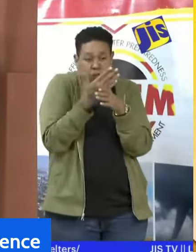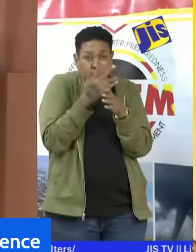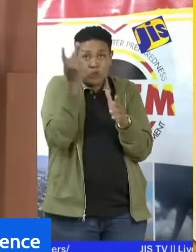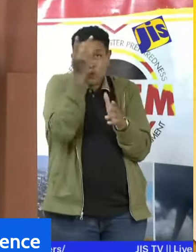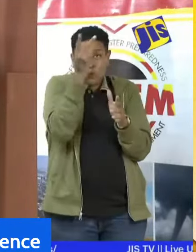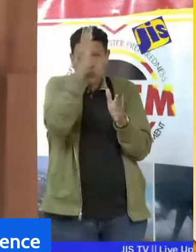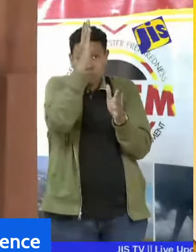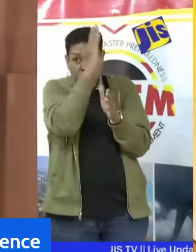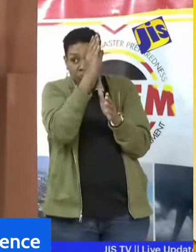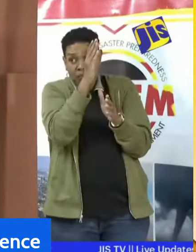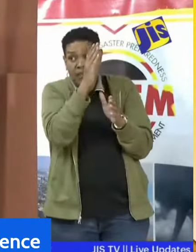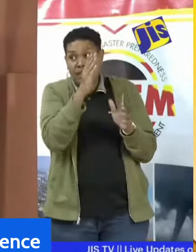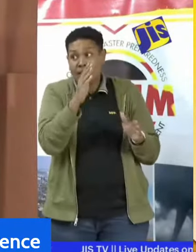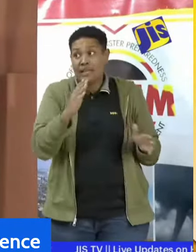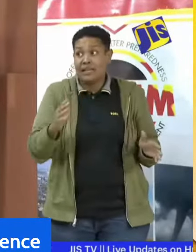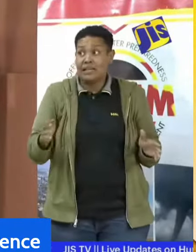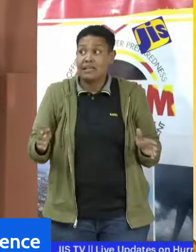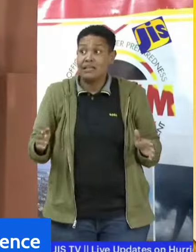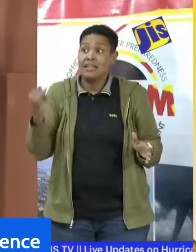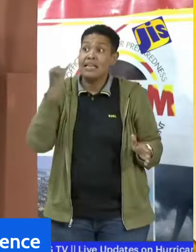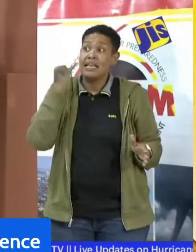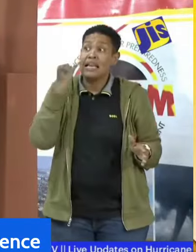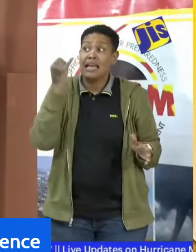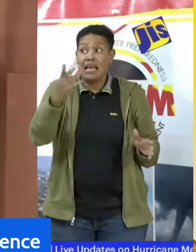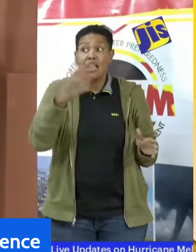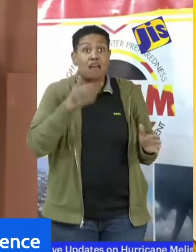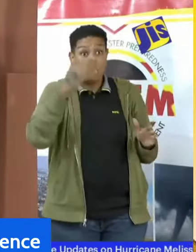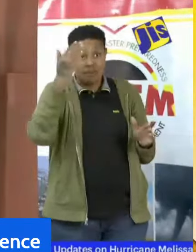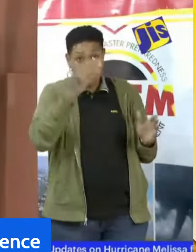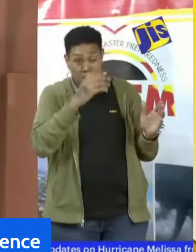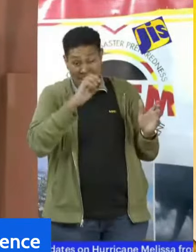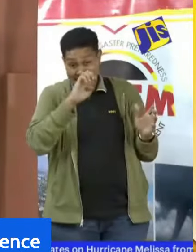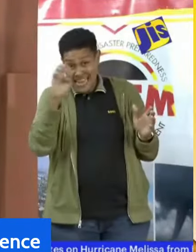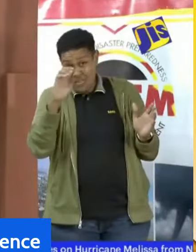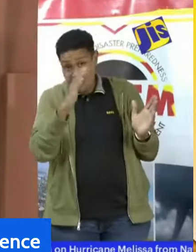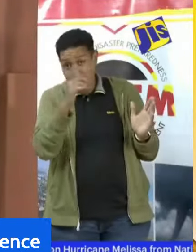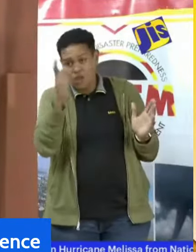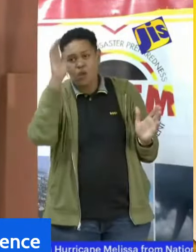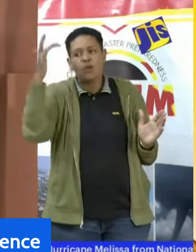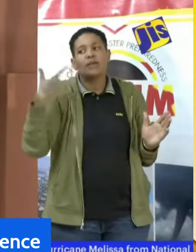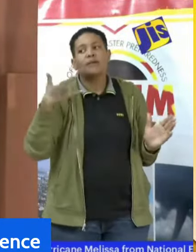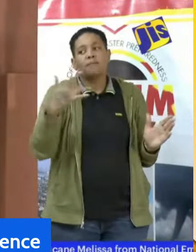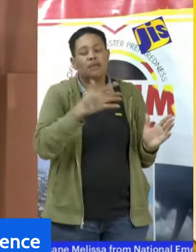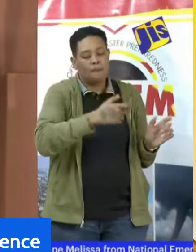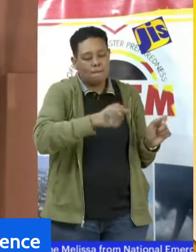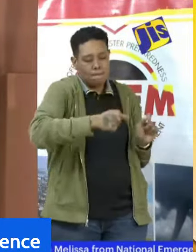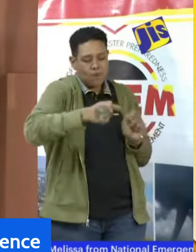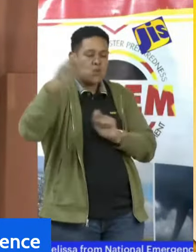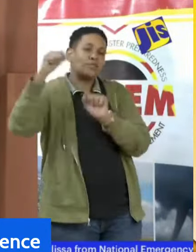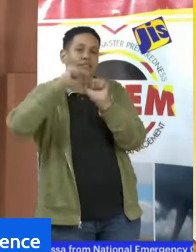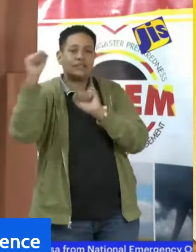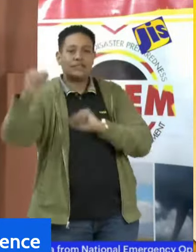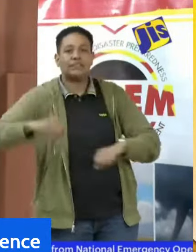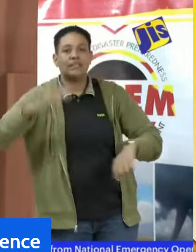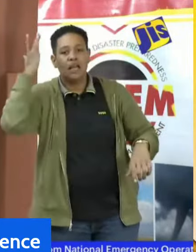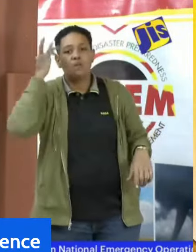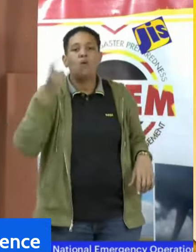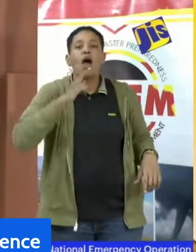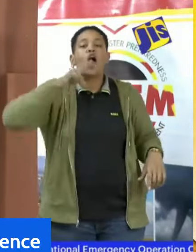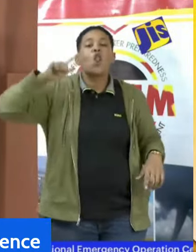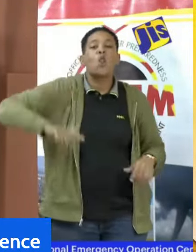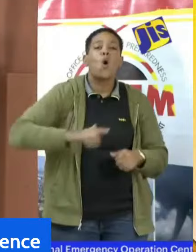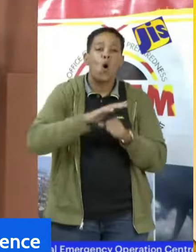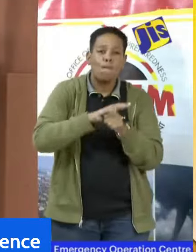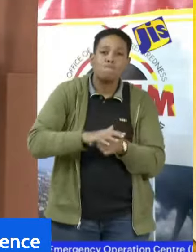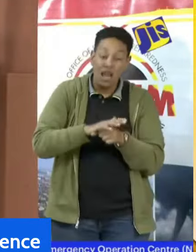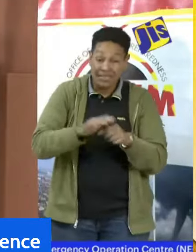two, and they are, if the front is moving toward the east, it would tend to drag that system because it is a low pressure